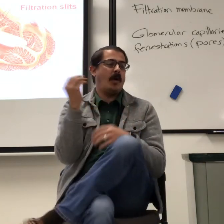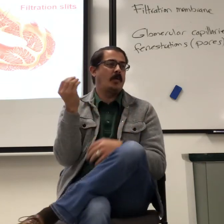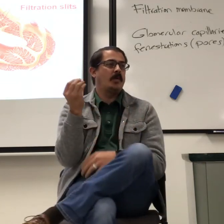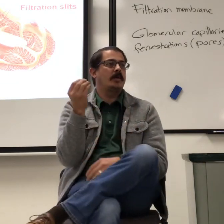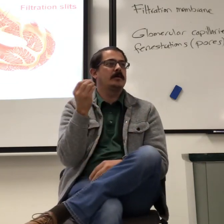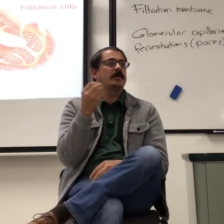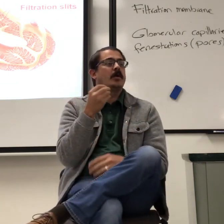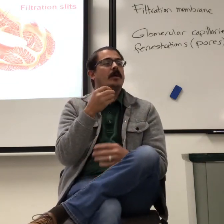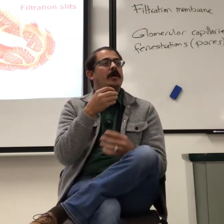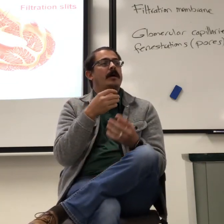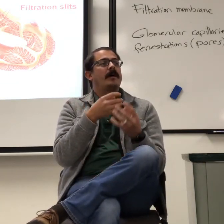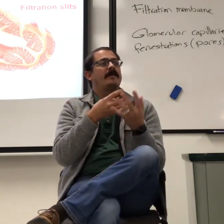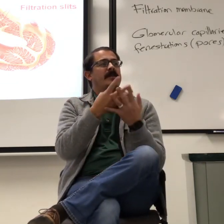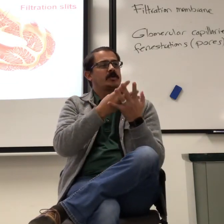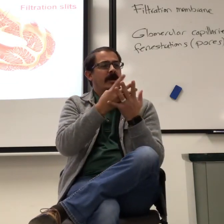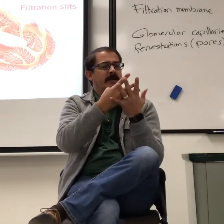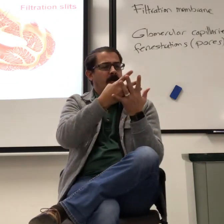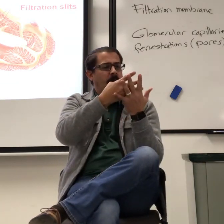filtration slits